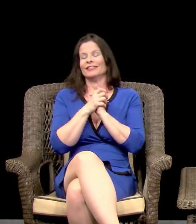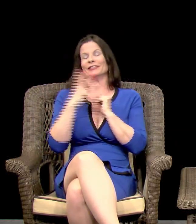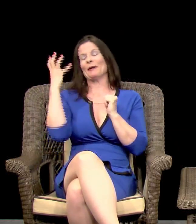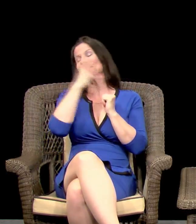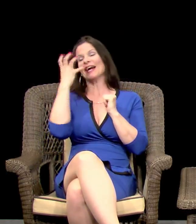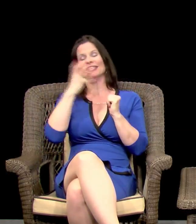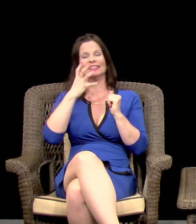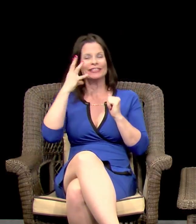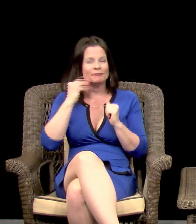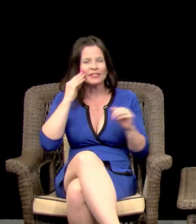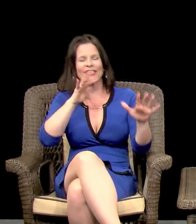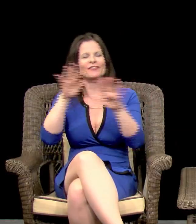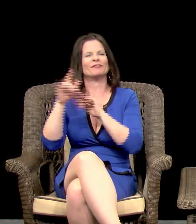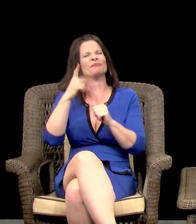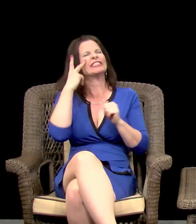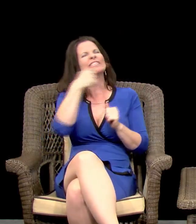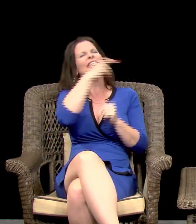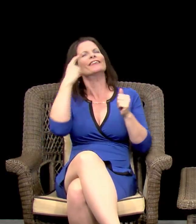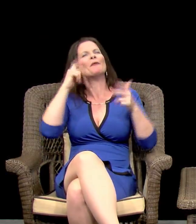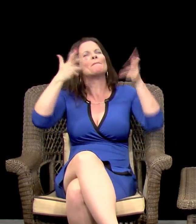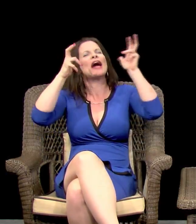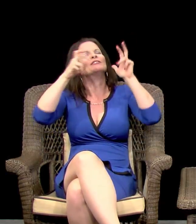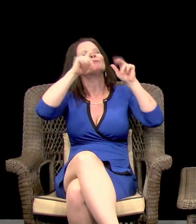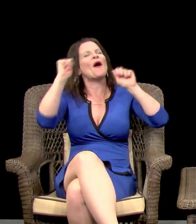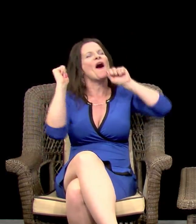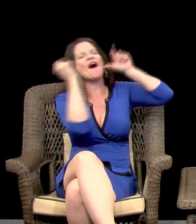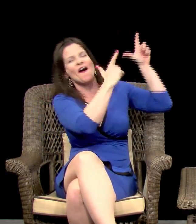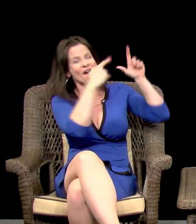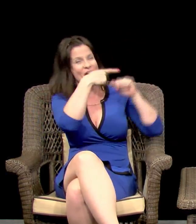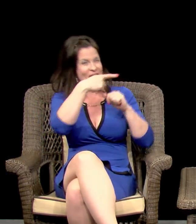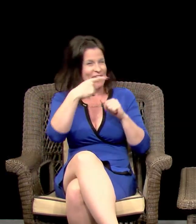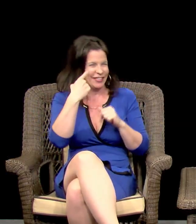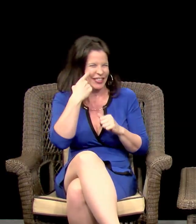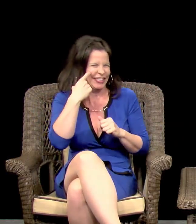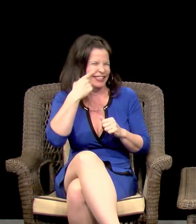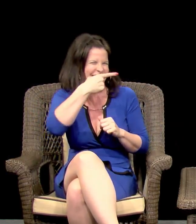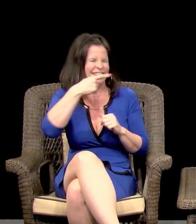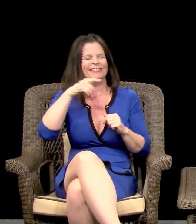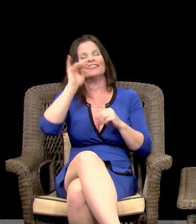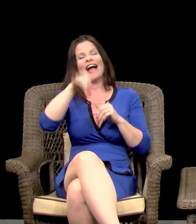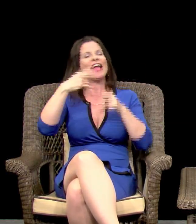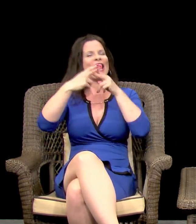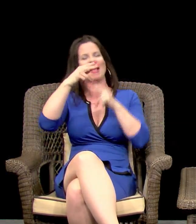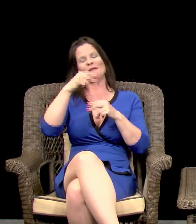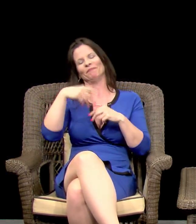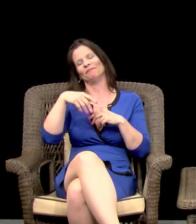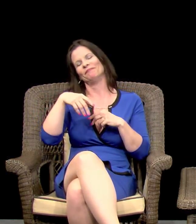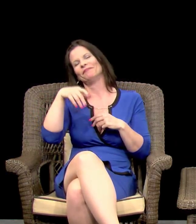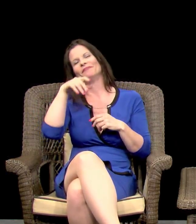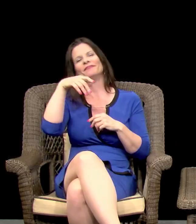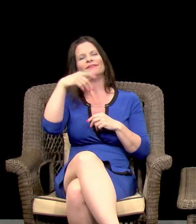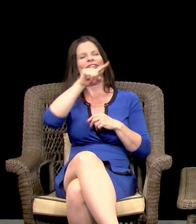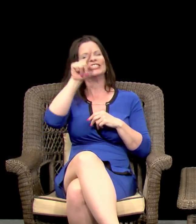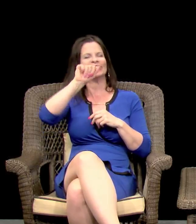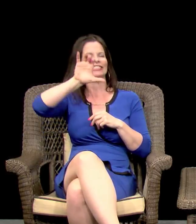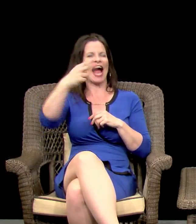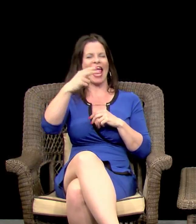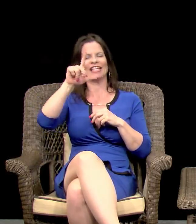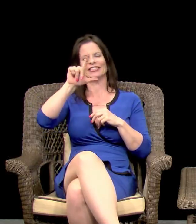I Am Deaf. It's really amazing. And I think you just saw a moment ago the basketball player,